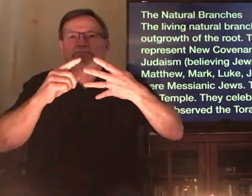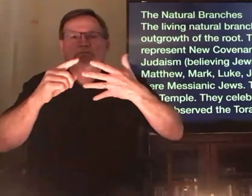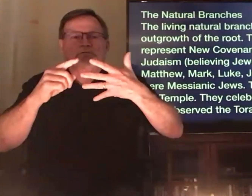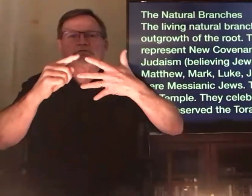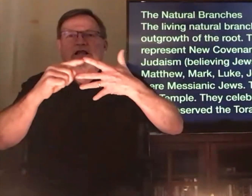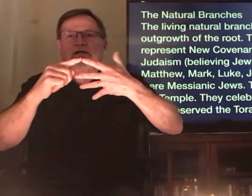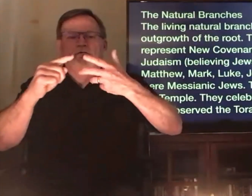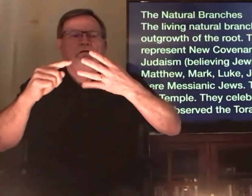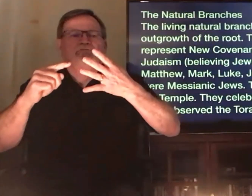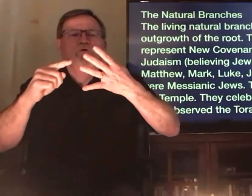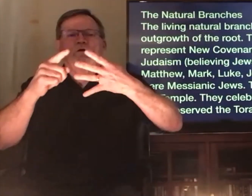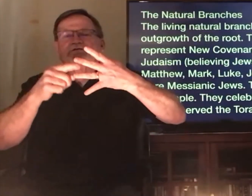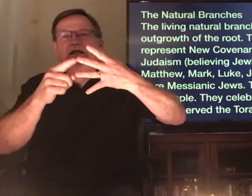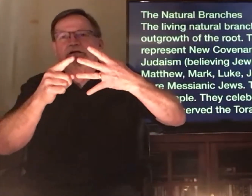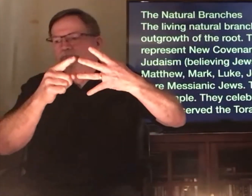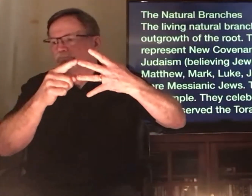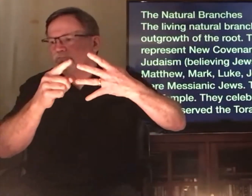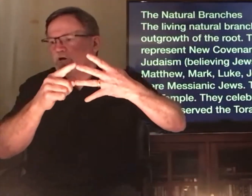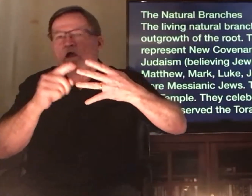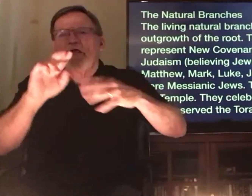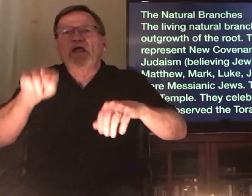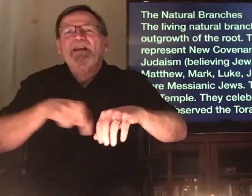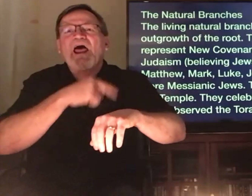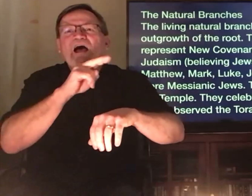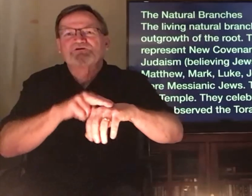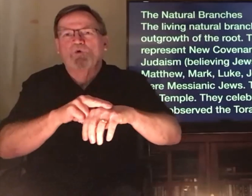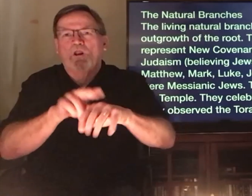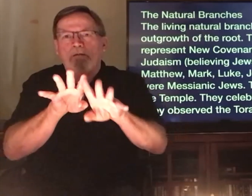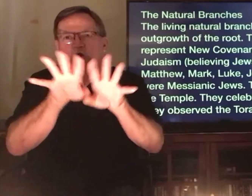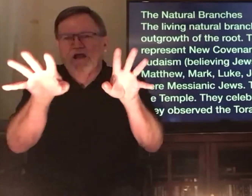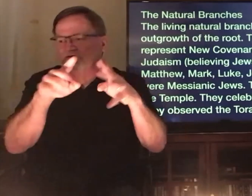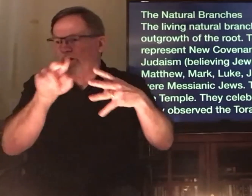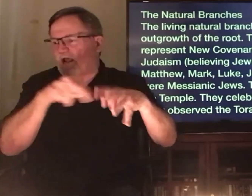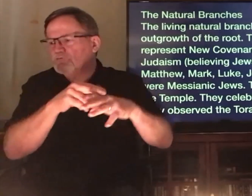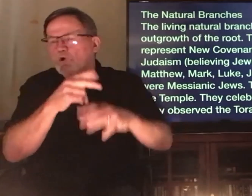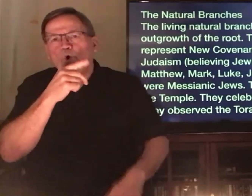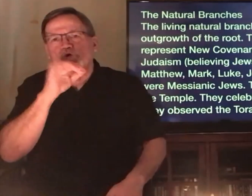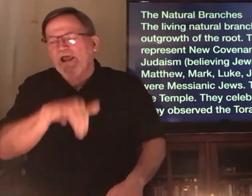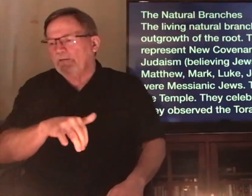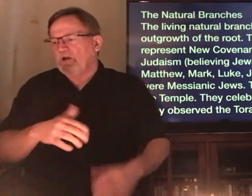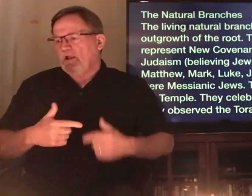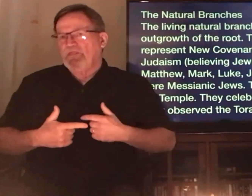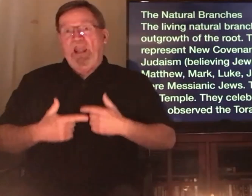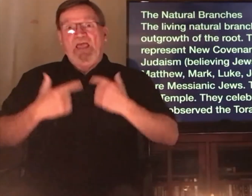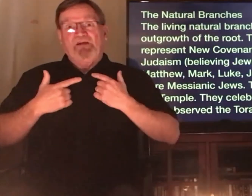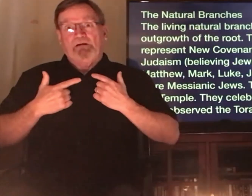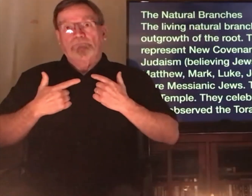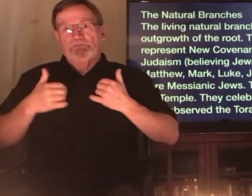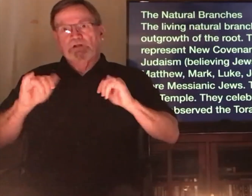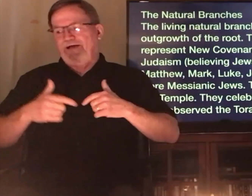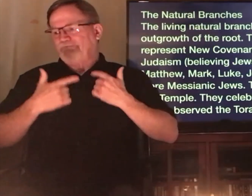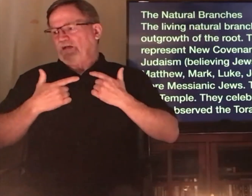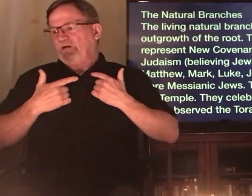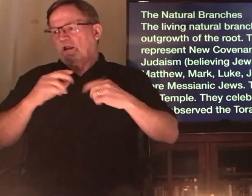many guided. So you see more accept Yeshua. You know,